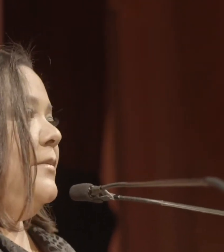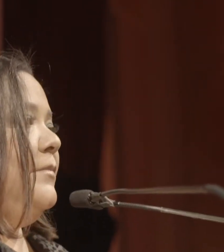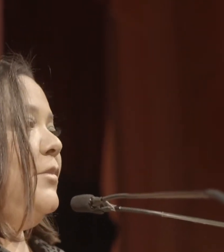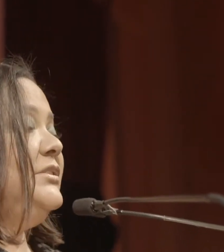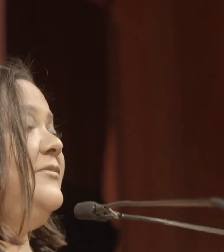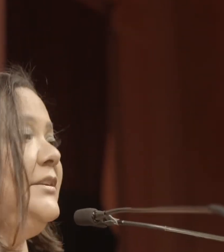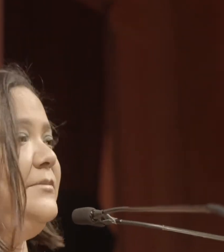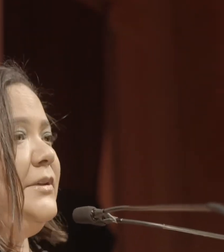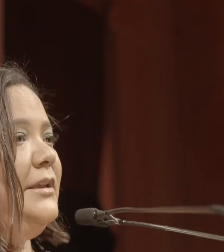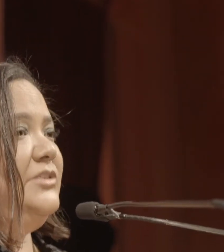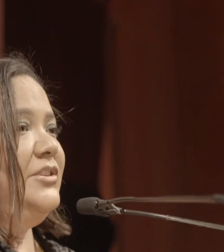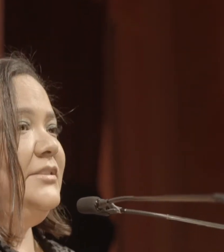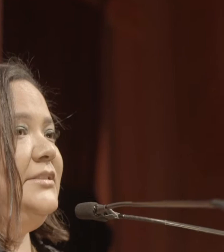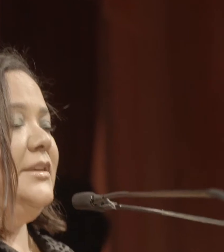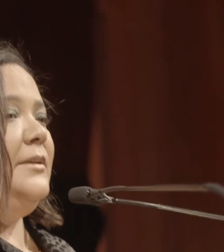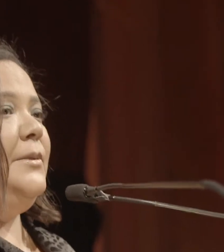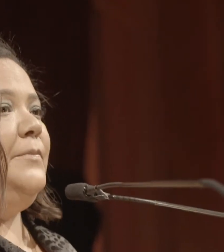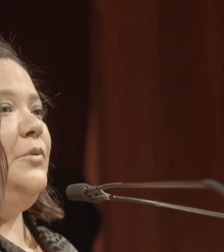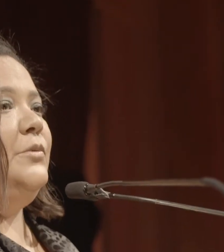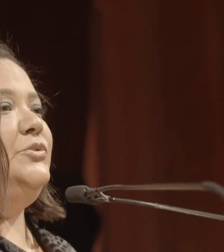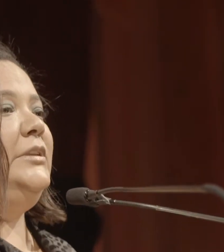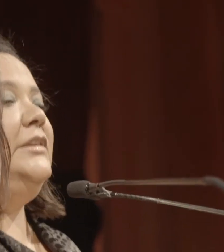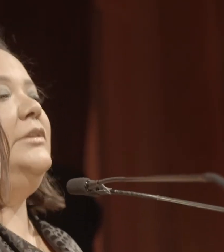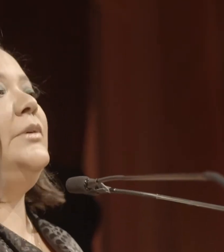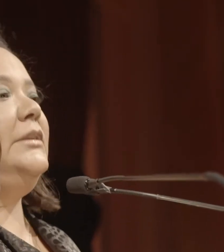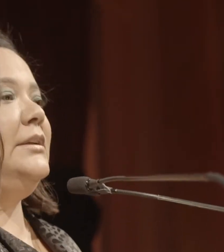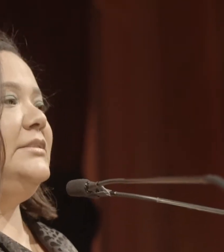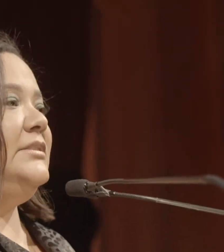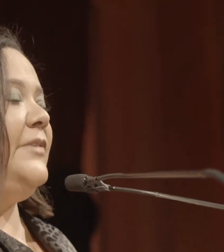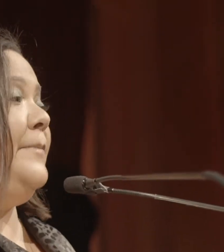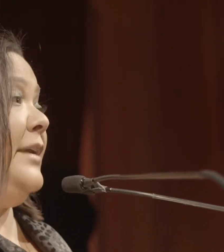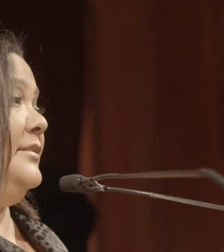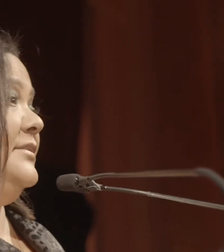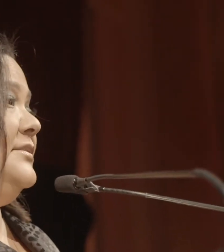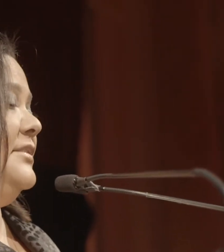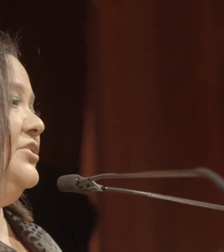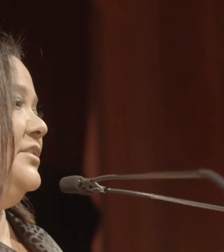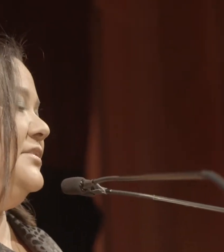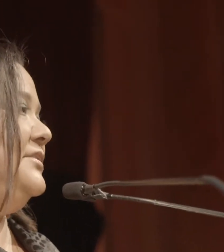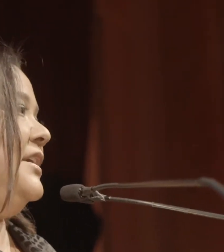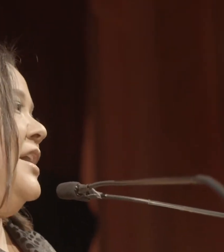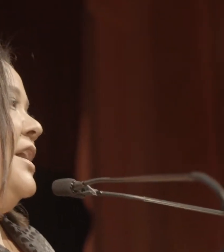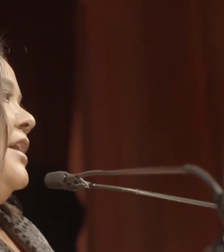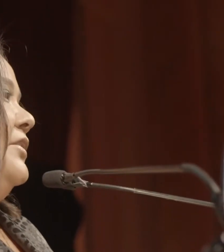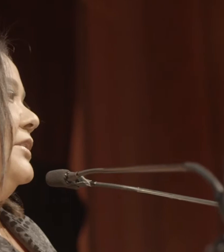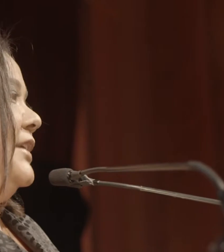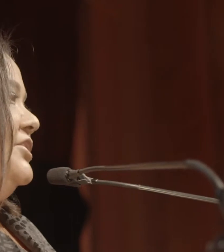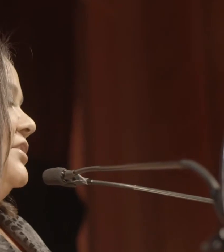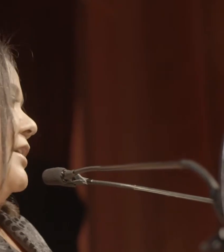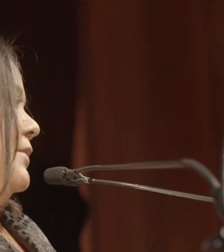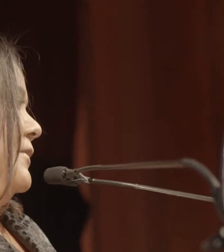were most affected by that injustice, and then people who were leading the organizing to fight back against that injustice. And